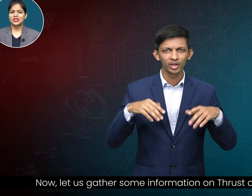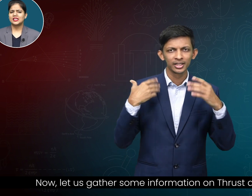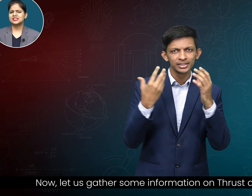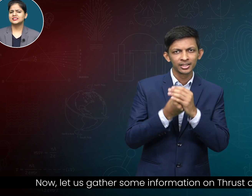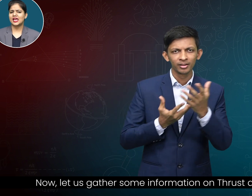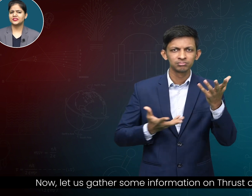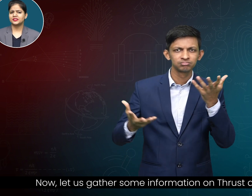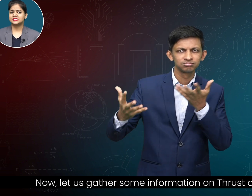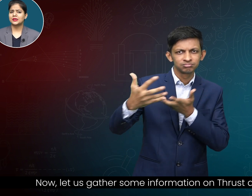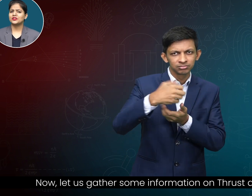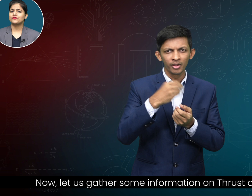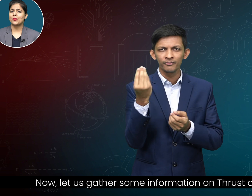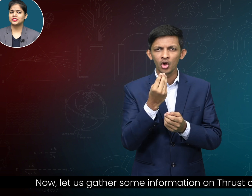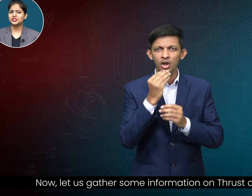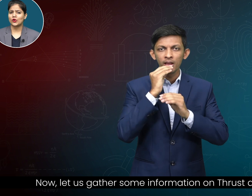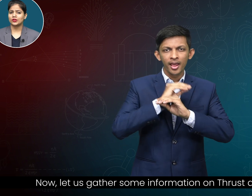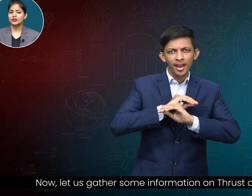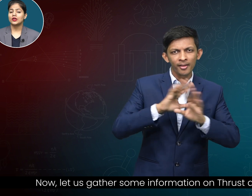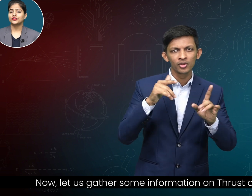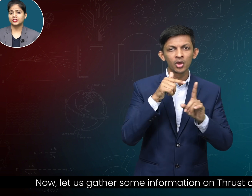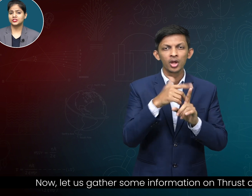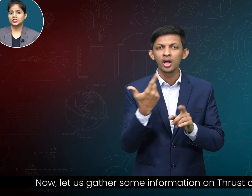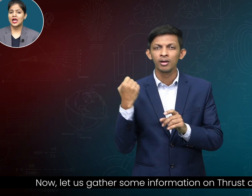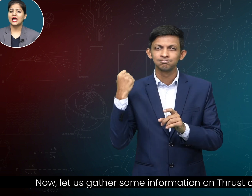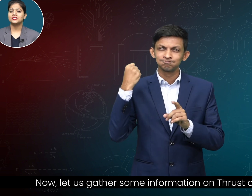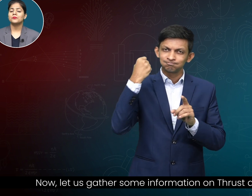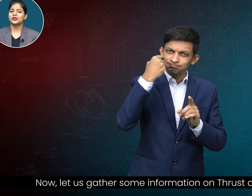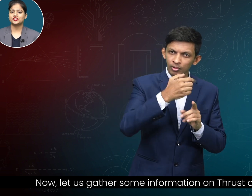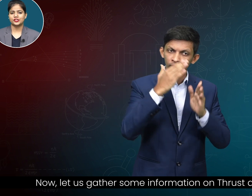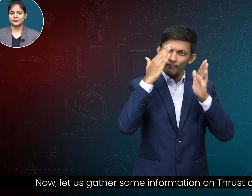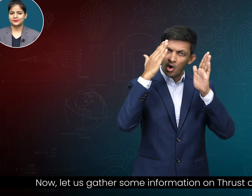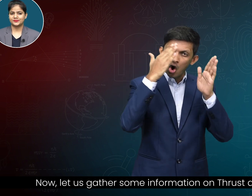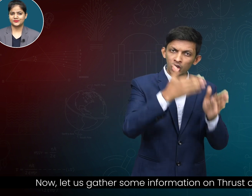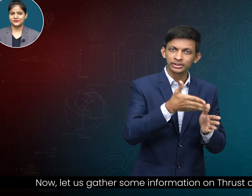let us gather some information on thrust and pressure.